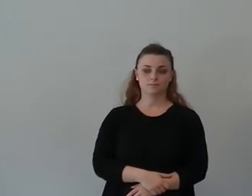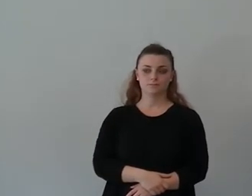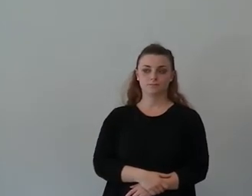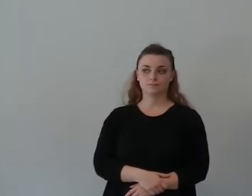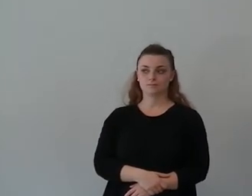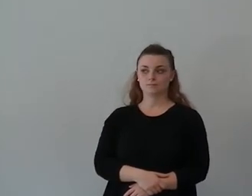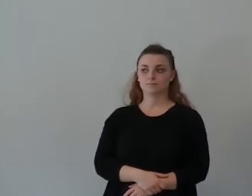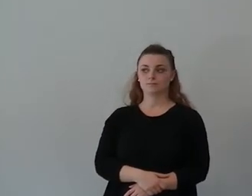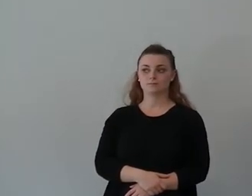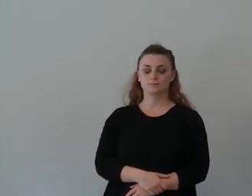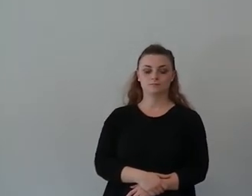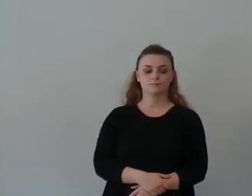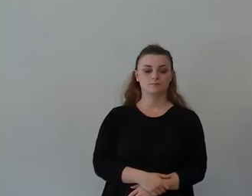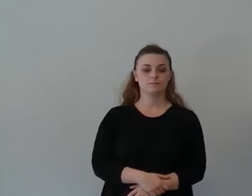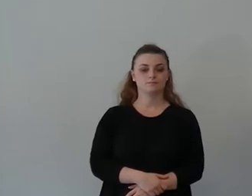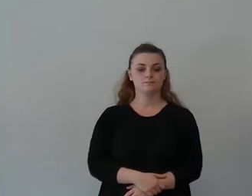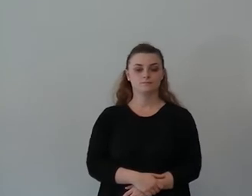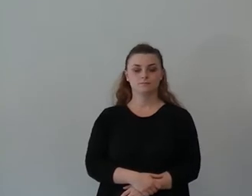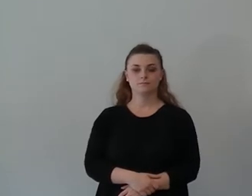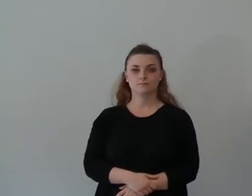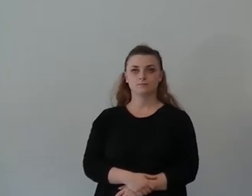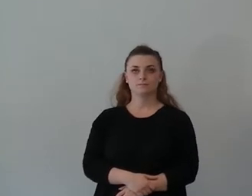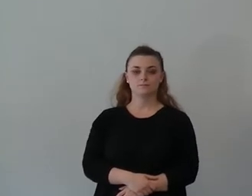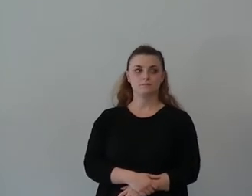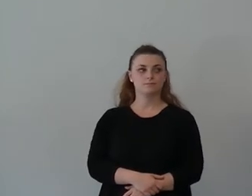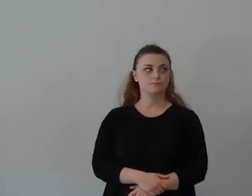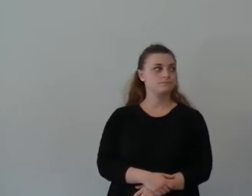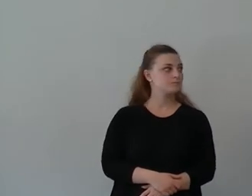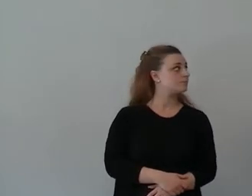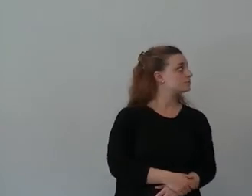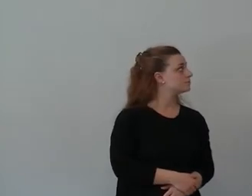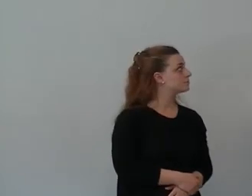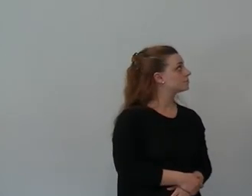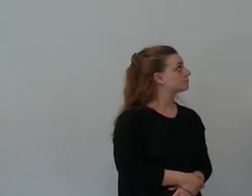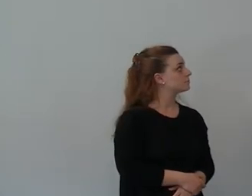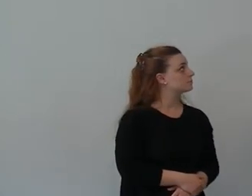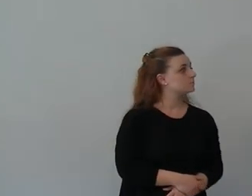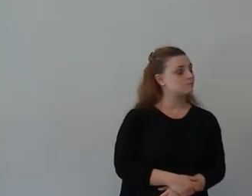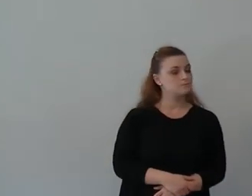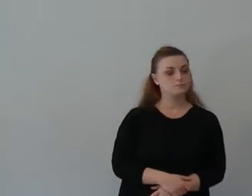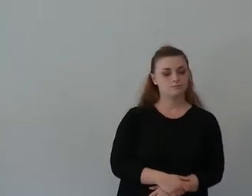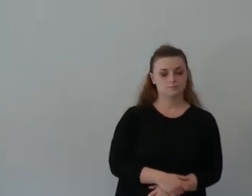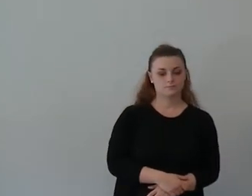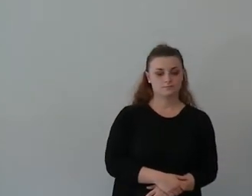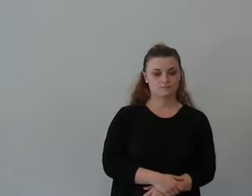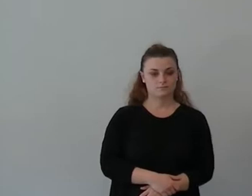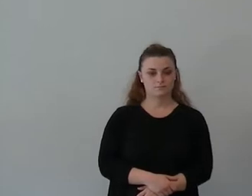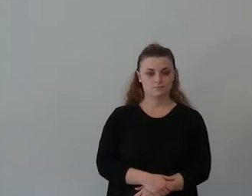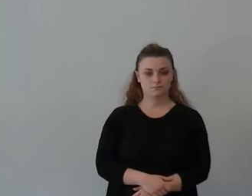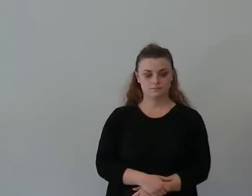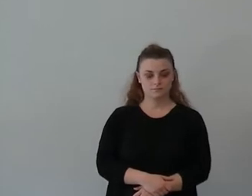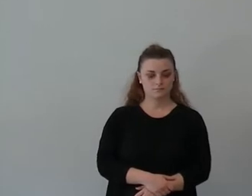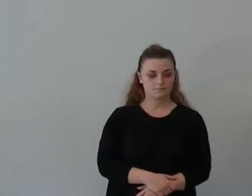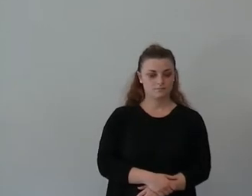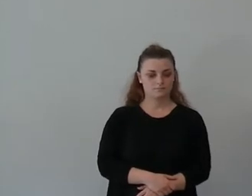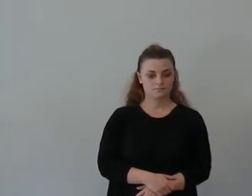first. If you belong to the world, it would love you as its own, as if you did not belong to the world. But I have chosen you out of the